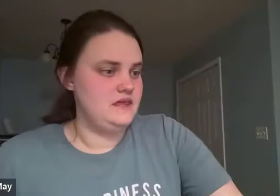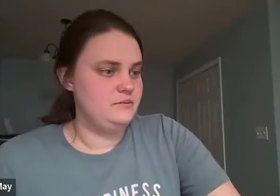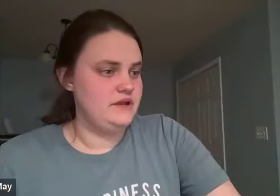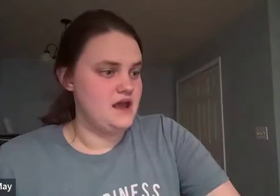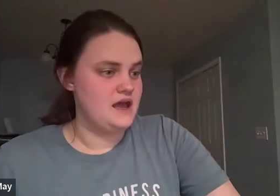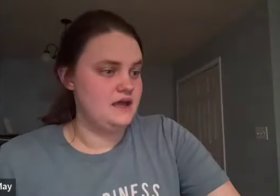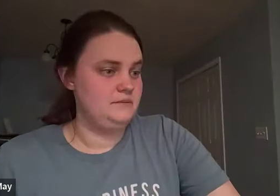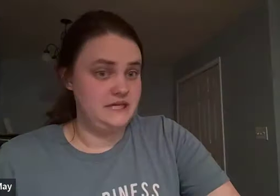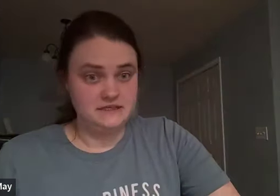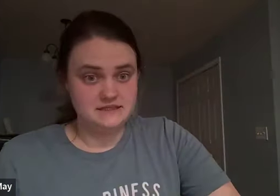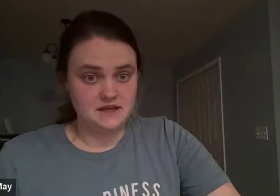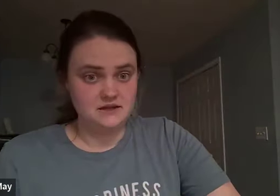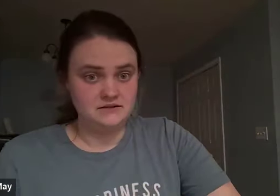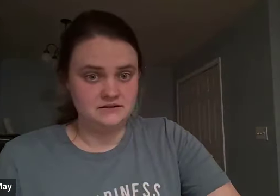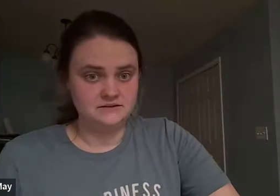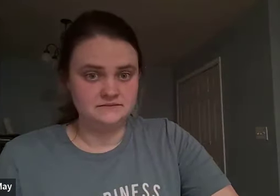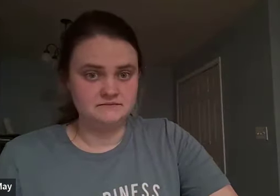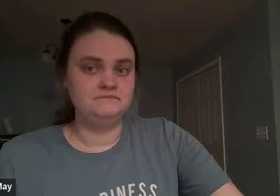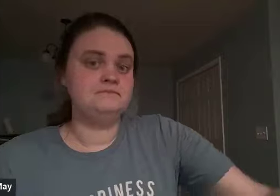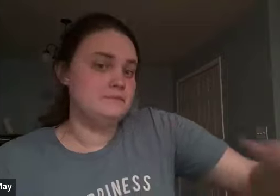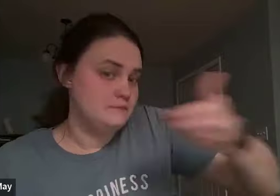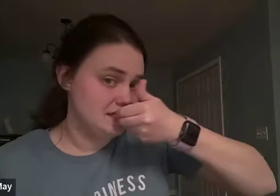Then we had pizza.